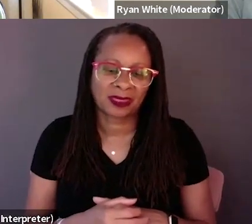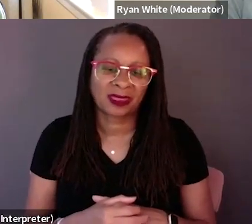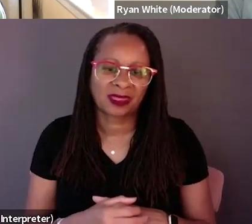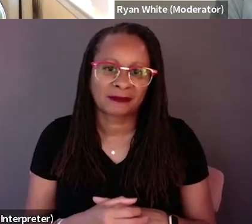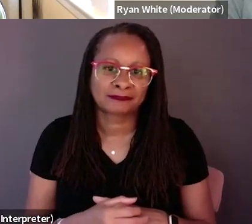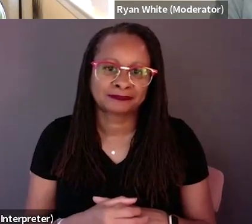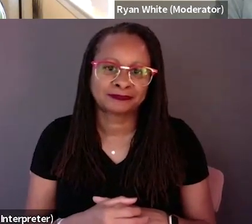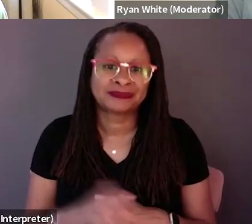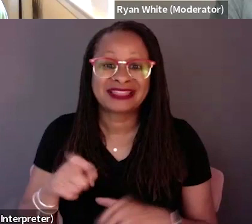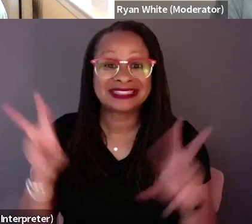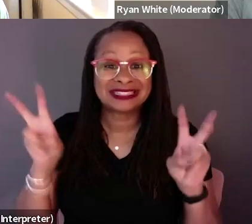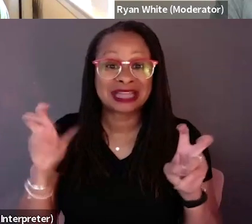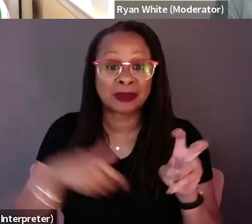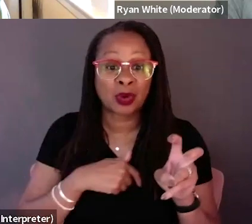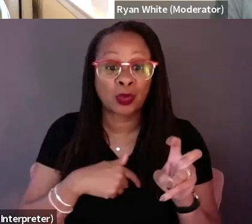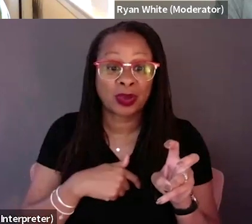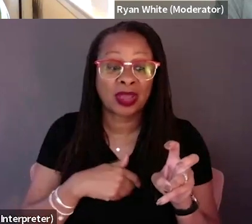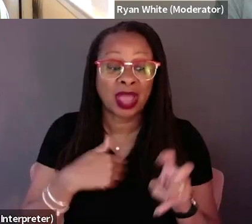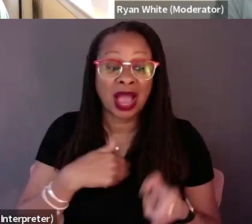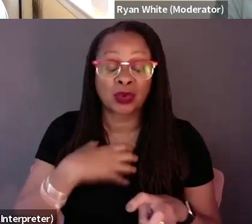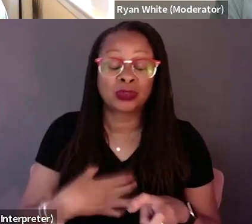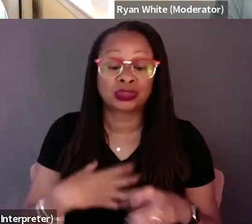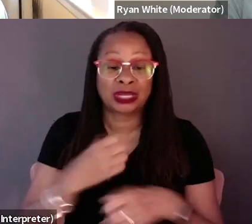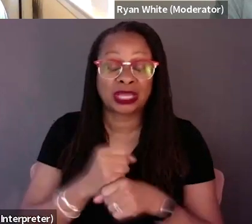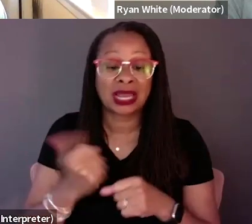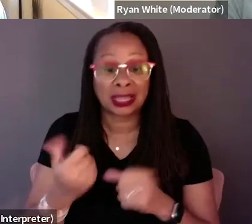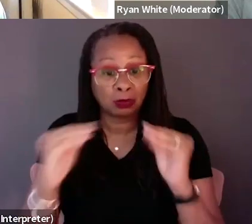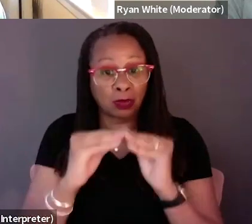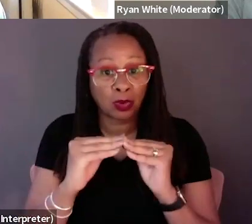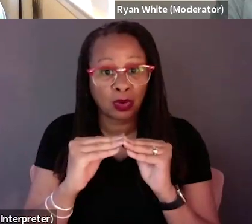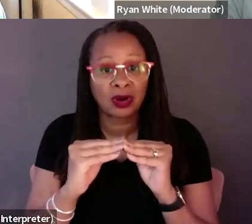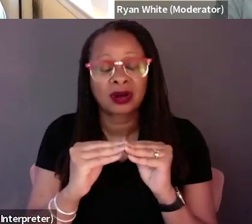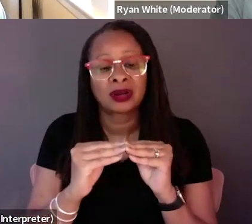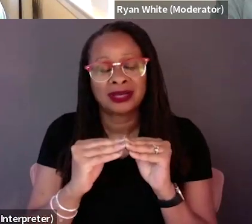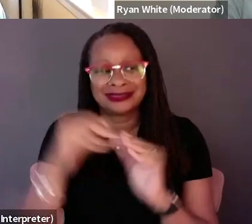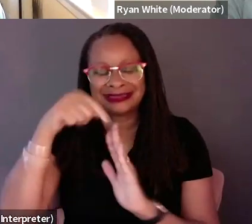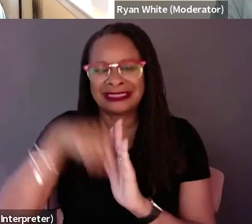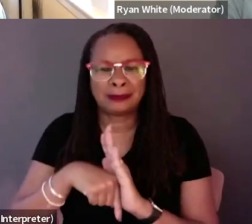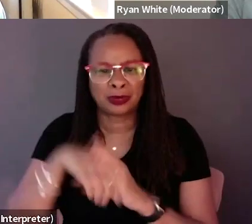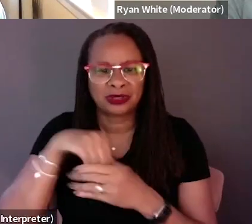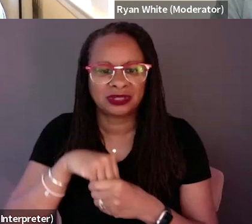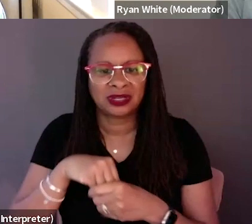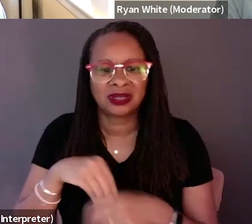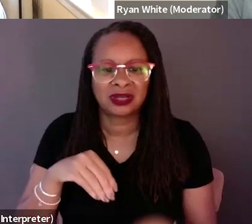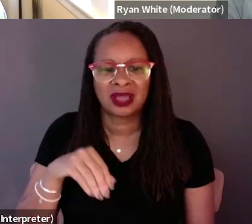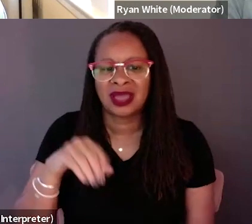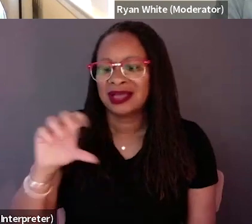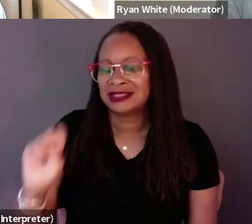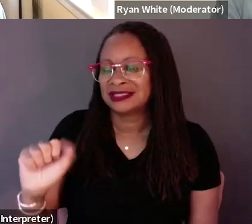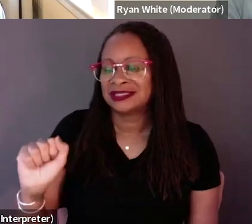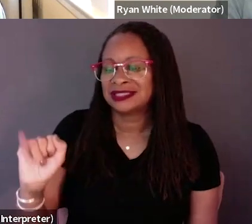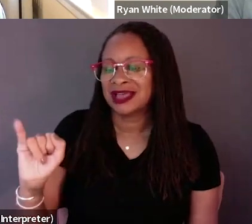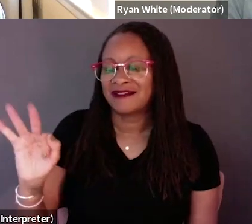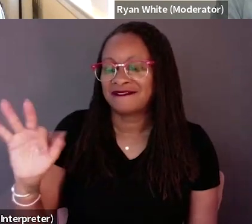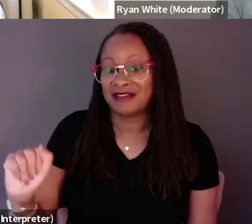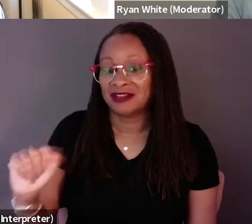this is a subject I wish we'd be able to get a little more into. SCIFA is doing